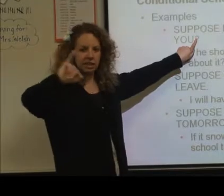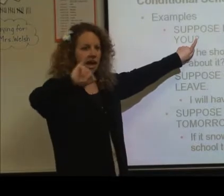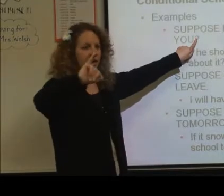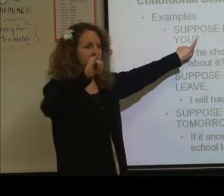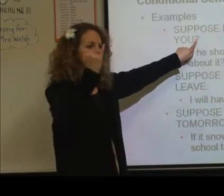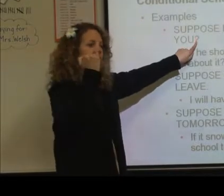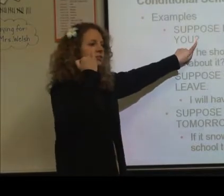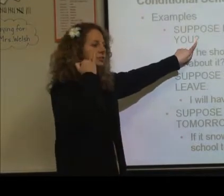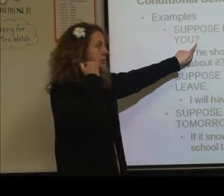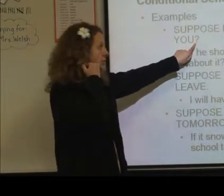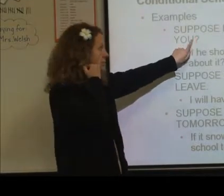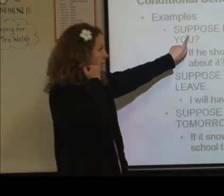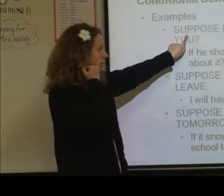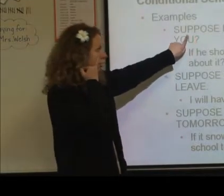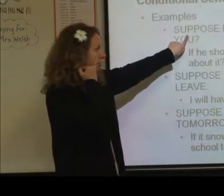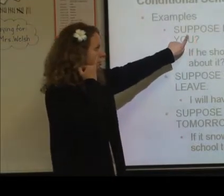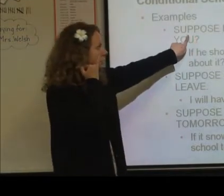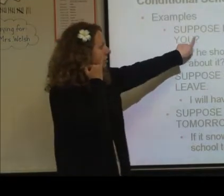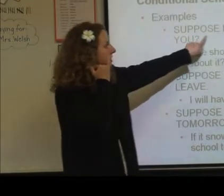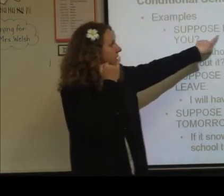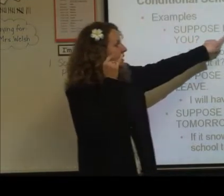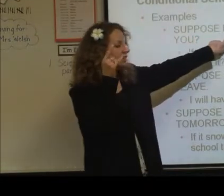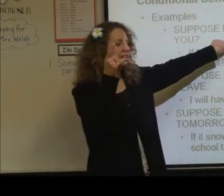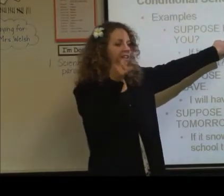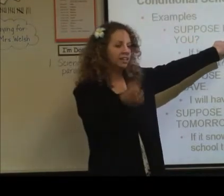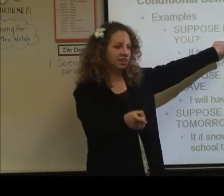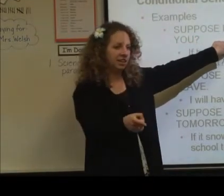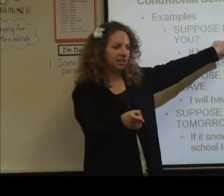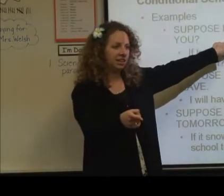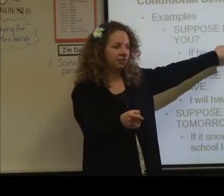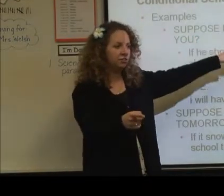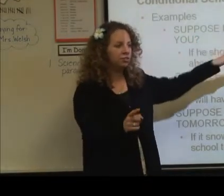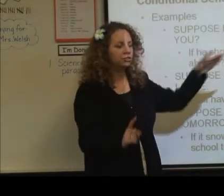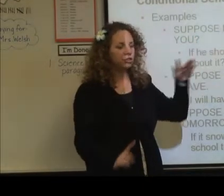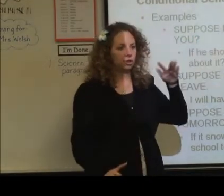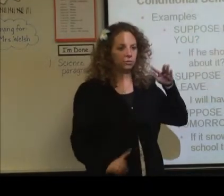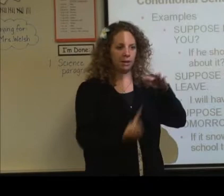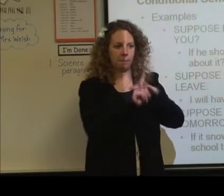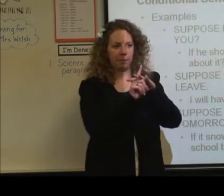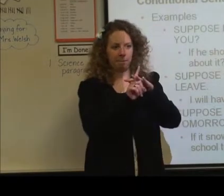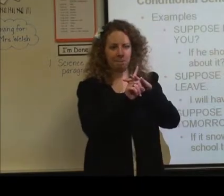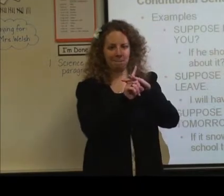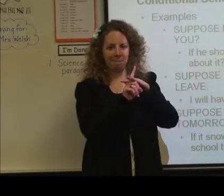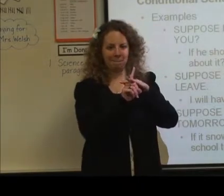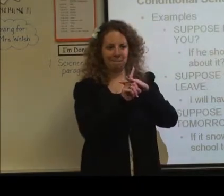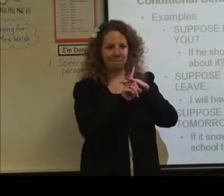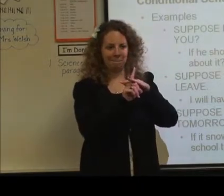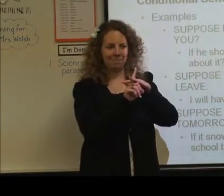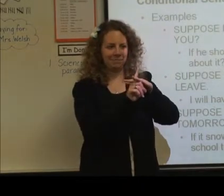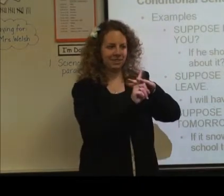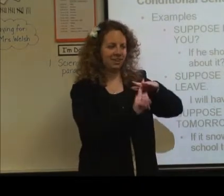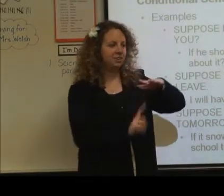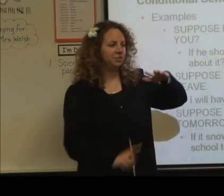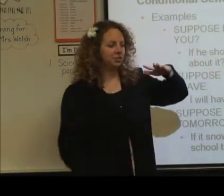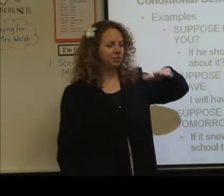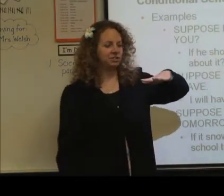an I. So suppose he shows up. Okay, so you're going to